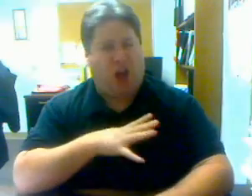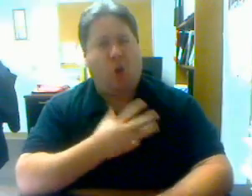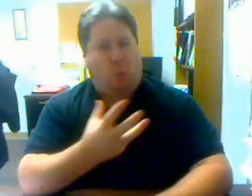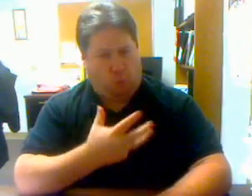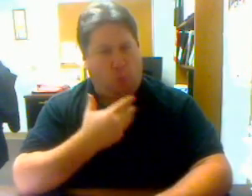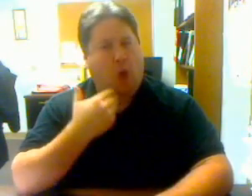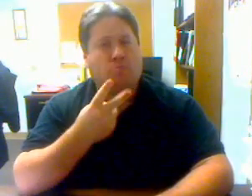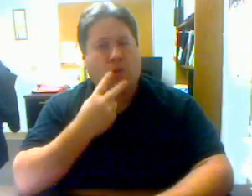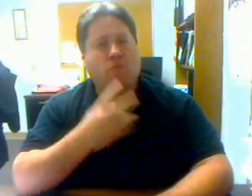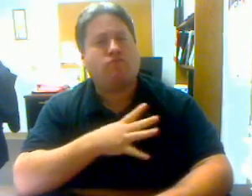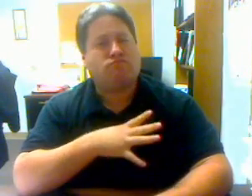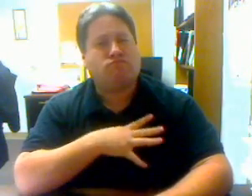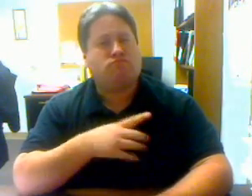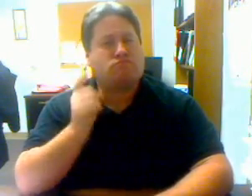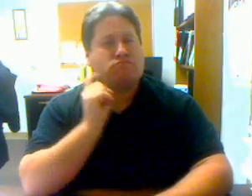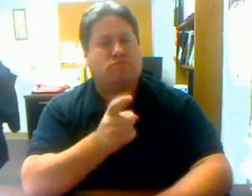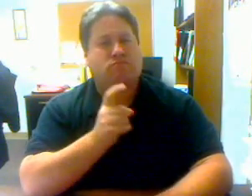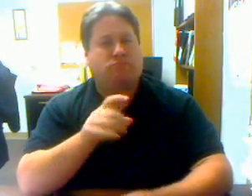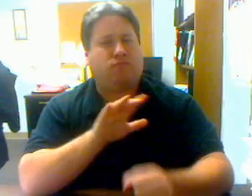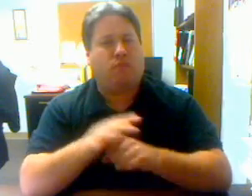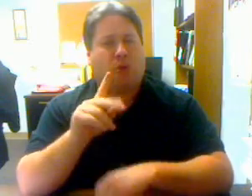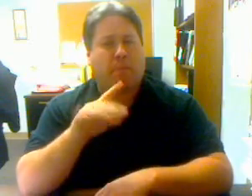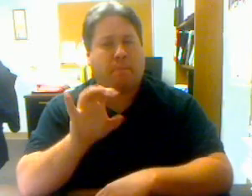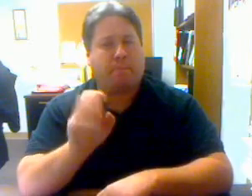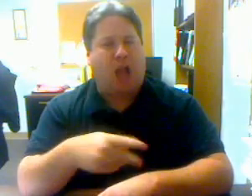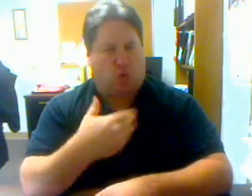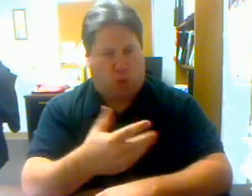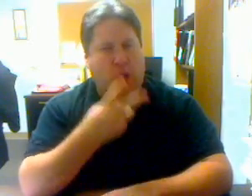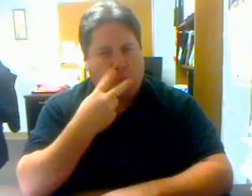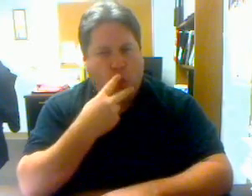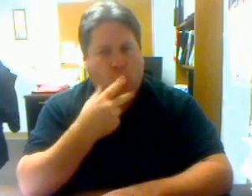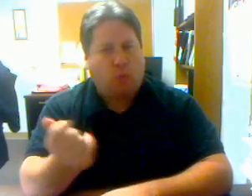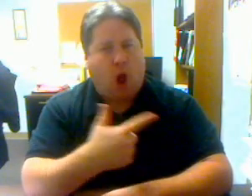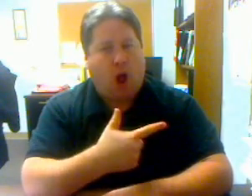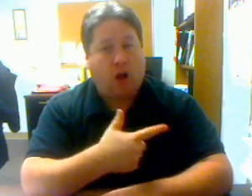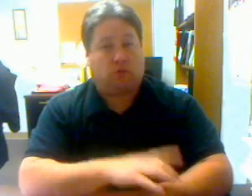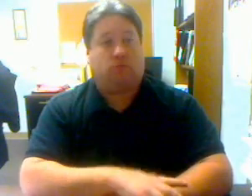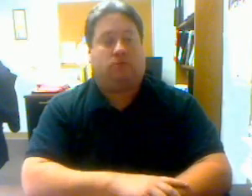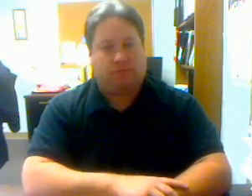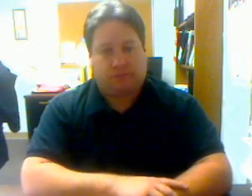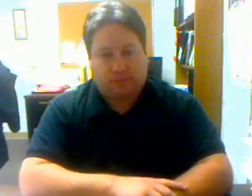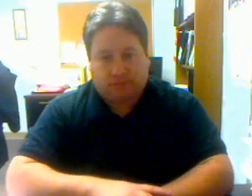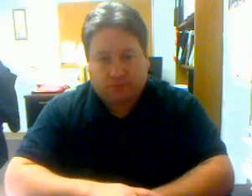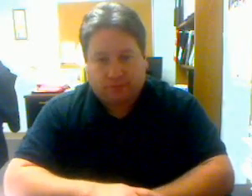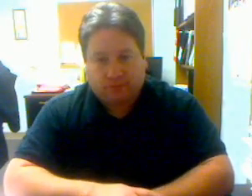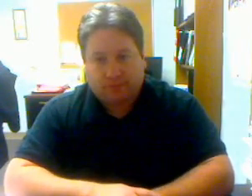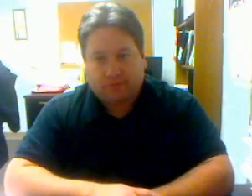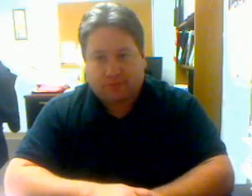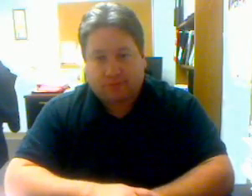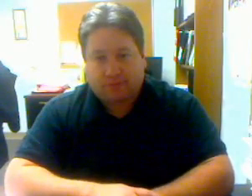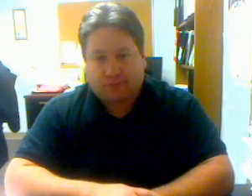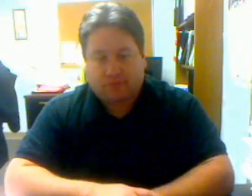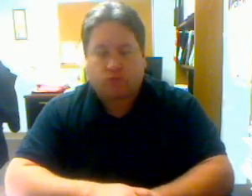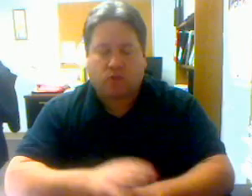as you used to. Overcorrection. There's certain very specific procedures that we can use, but you're going to follow the behavior plan to what goes